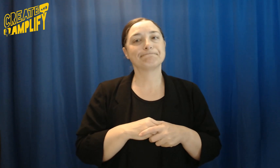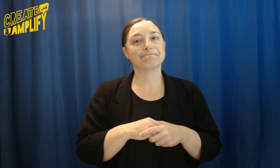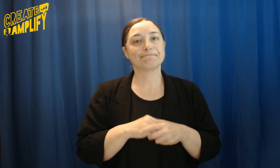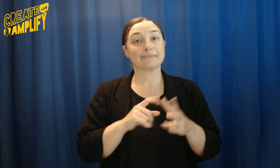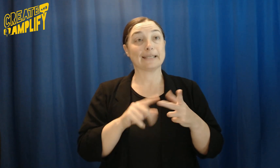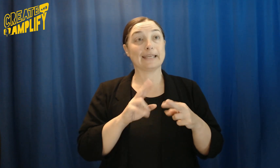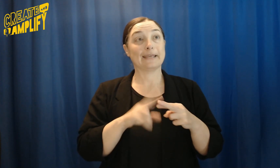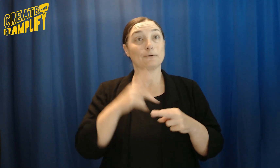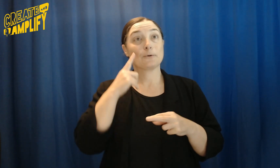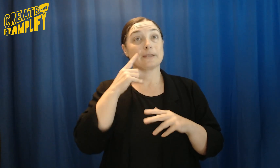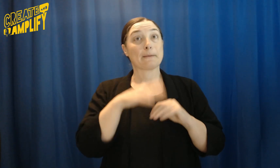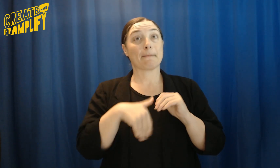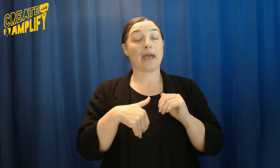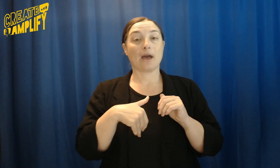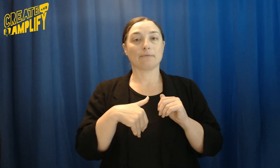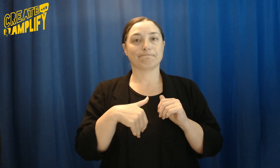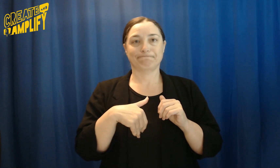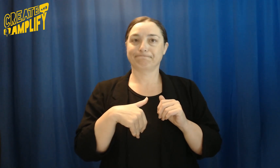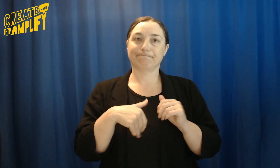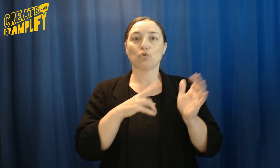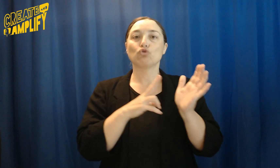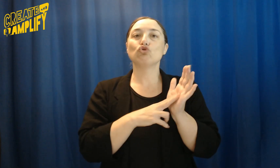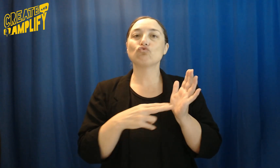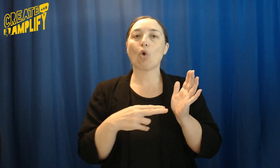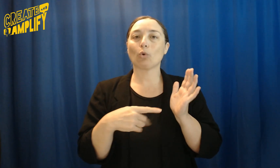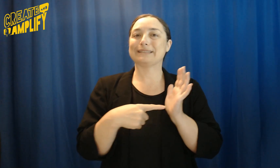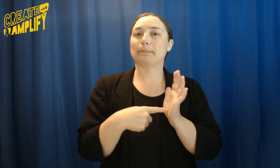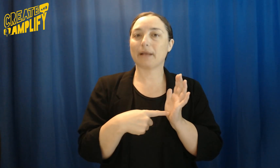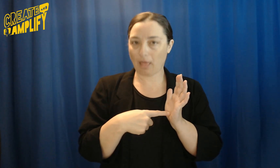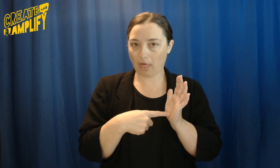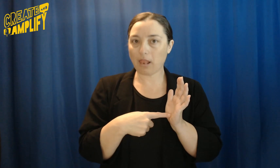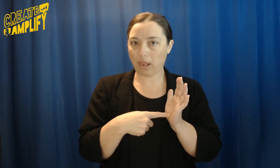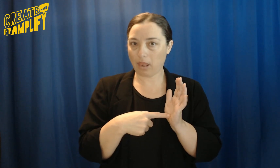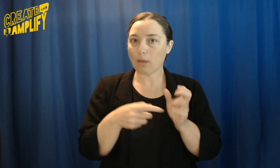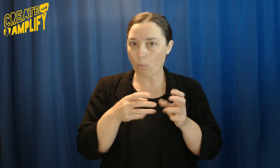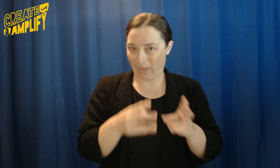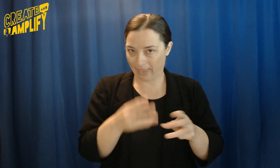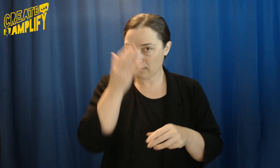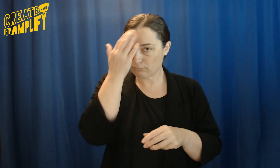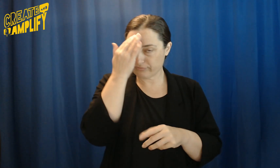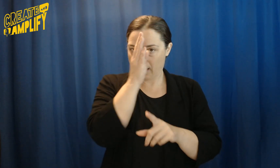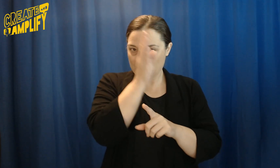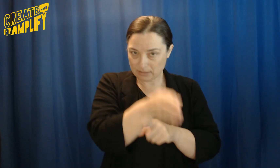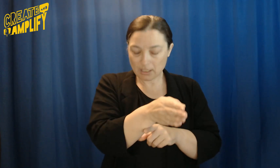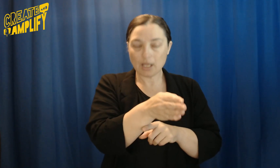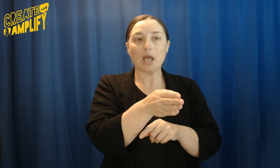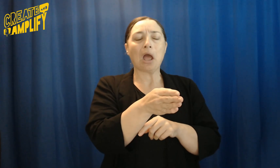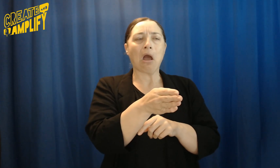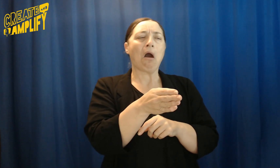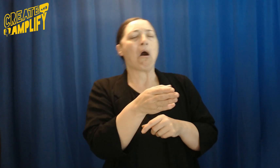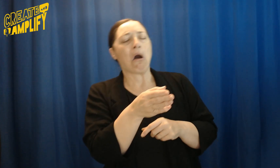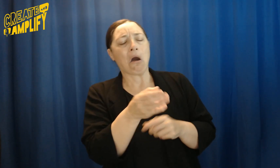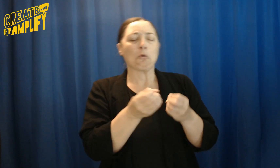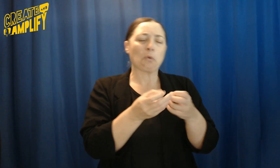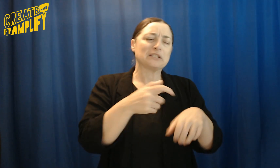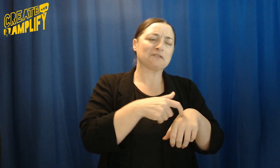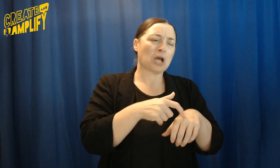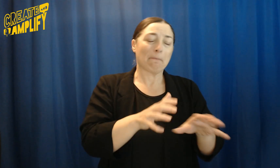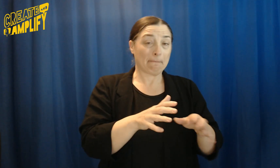neurotypical perspective, there might be a bit of, oh, what a waste of time, or it was not productive or whatever. But the way my brain works, it was